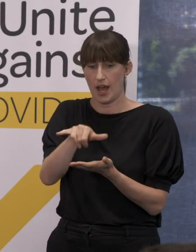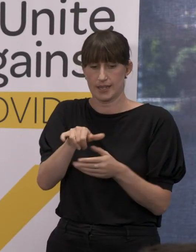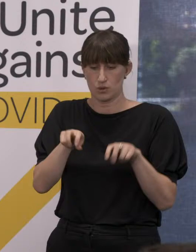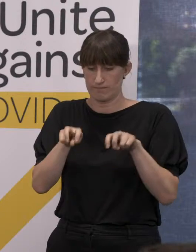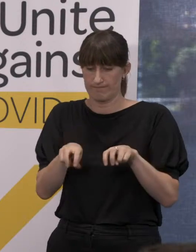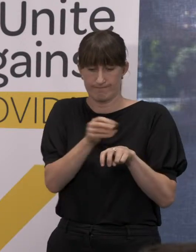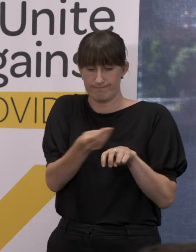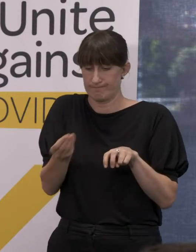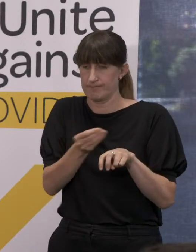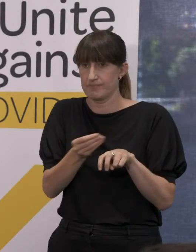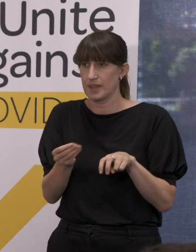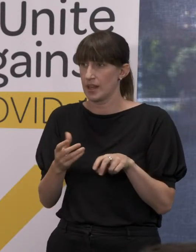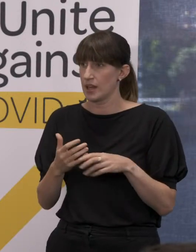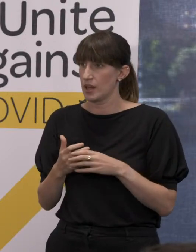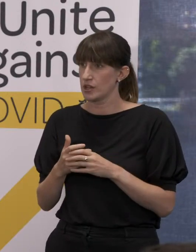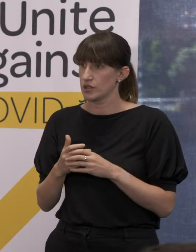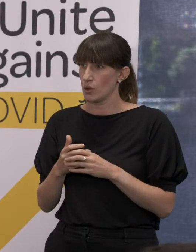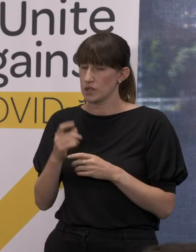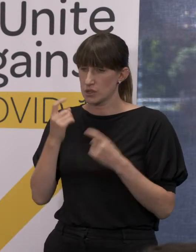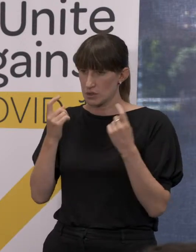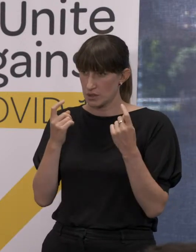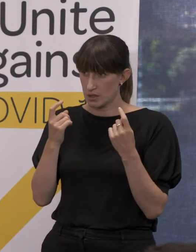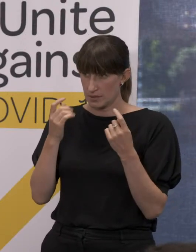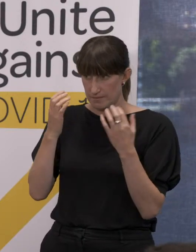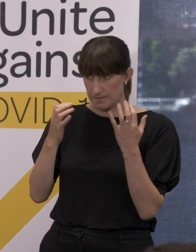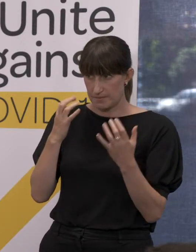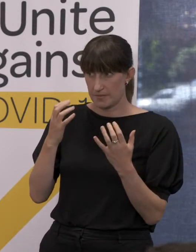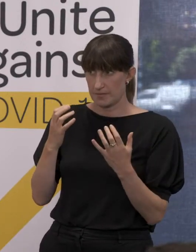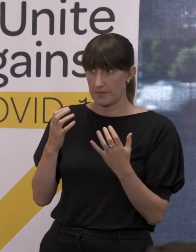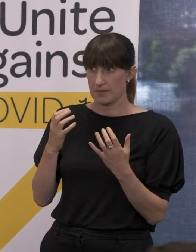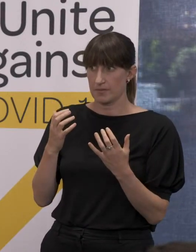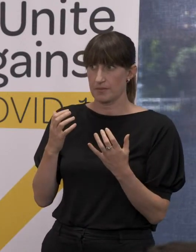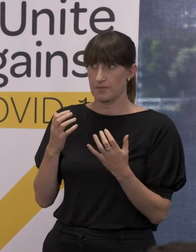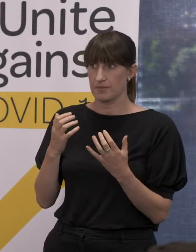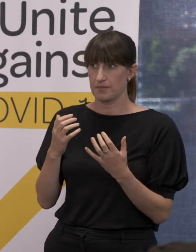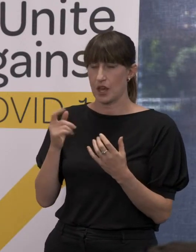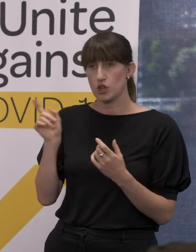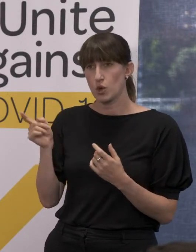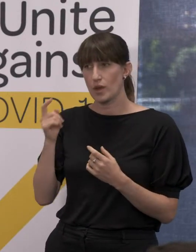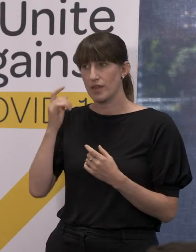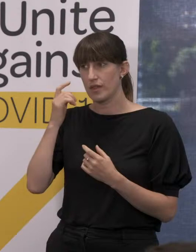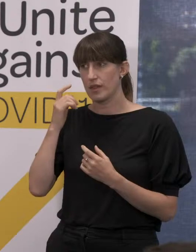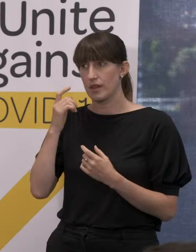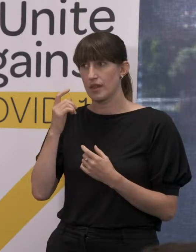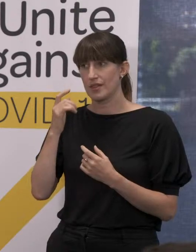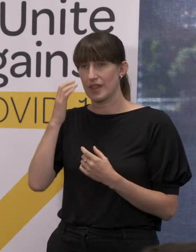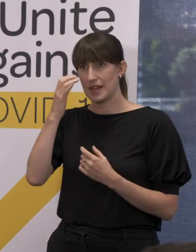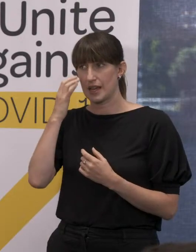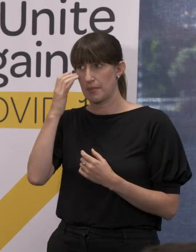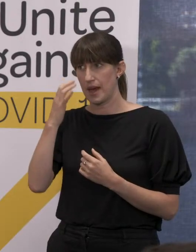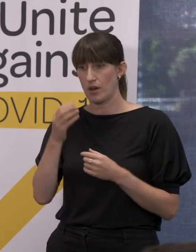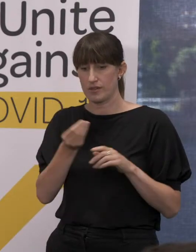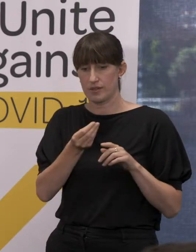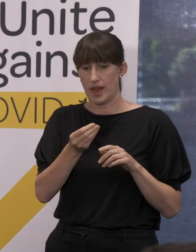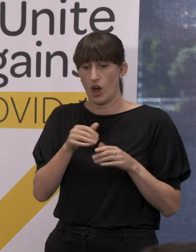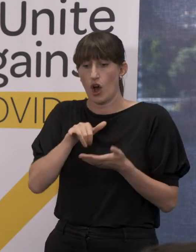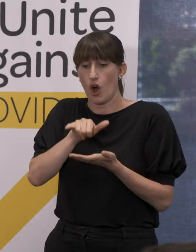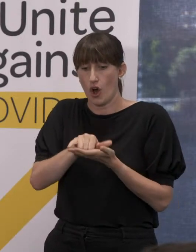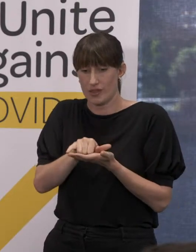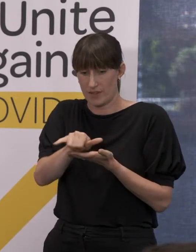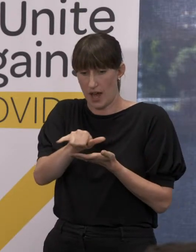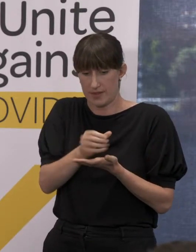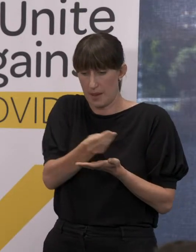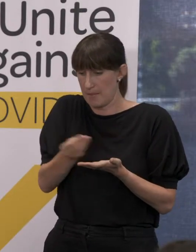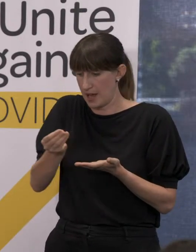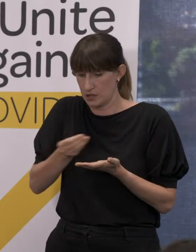that sequencing indicated that it is in-flight transmission, that these people, or many of them, have the same sequence of